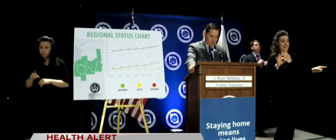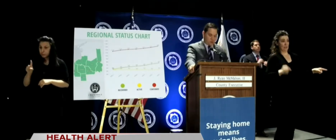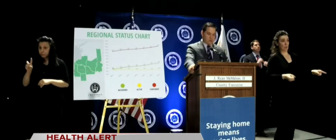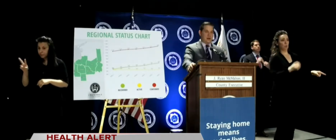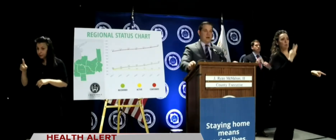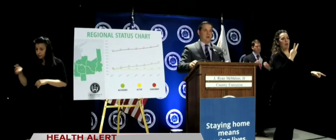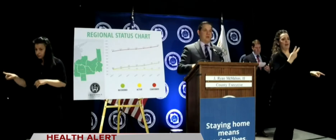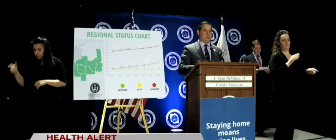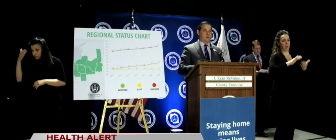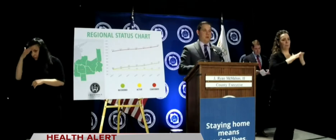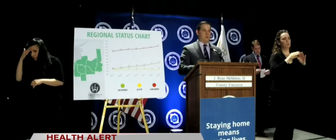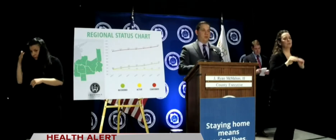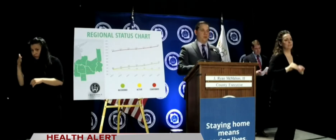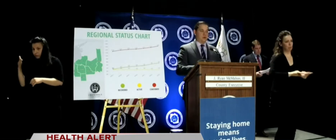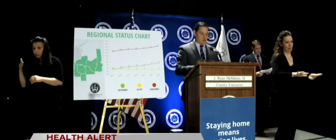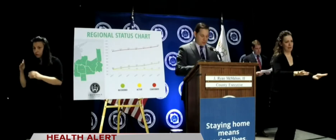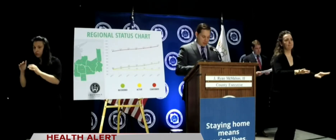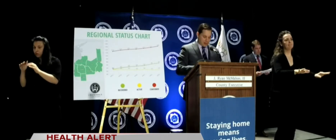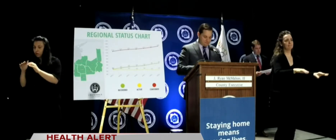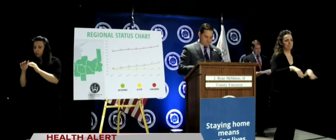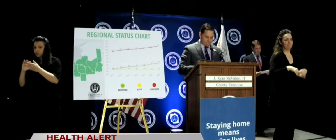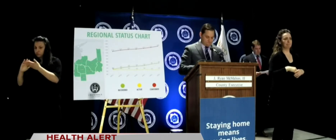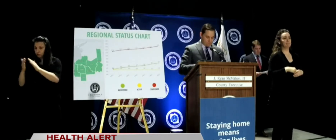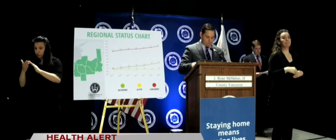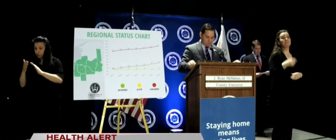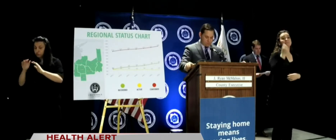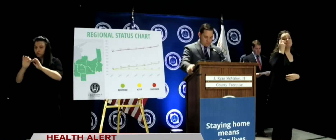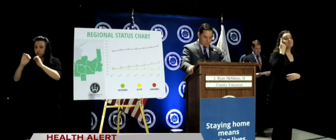Important to note that. I want everybody to really understand that.